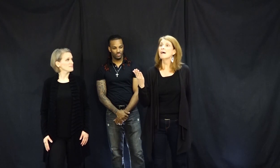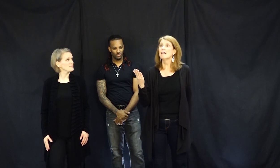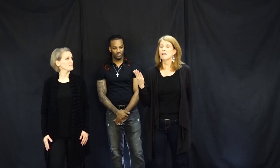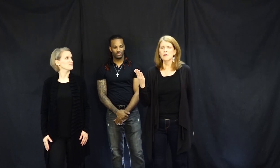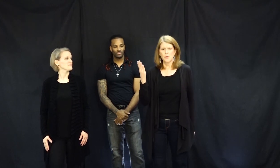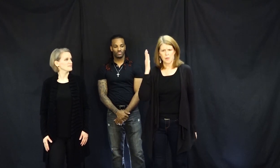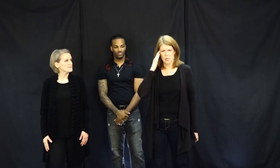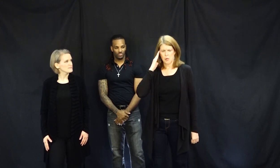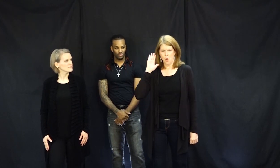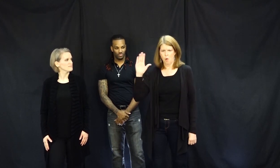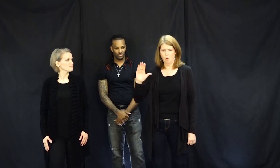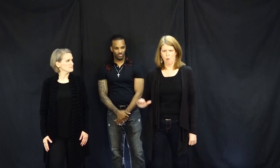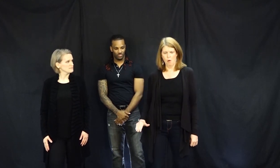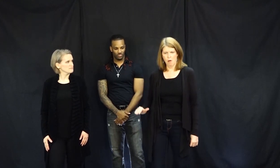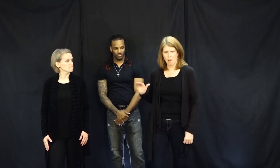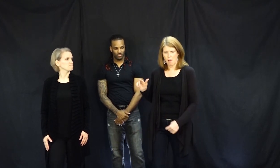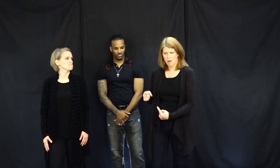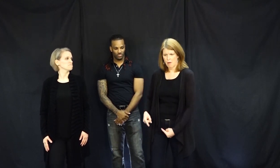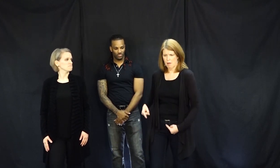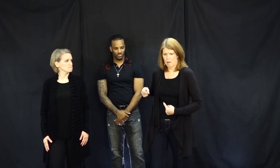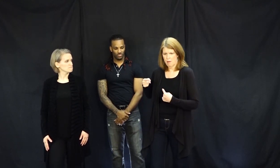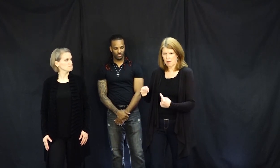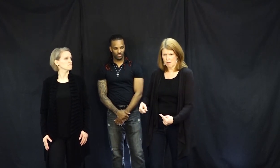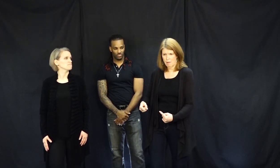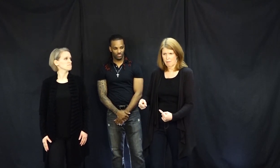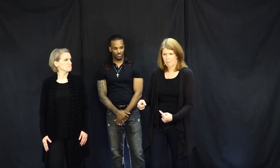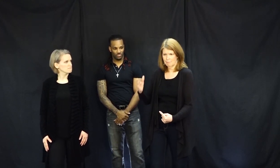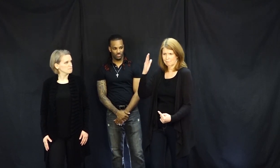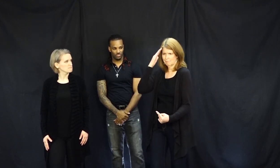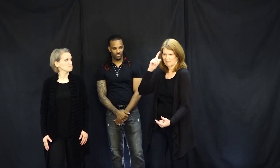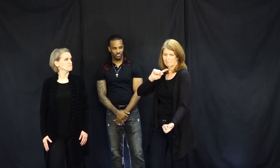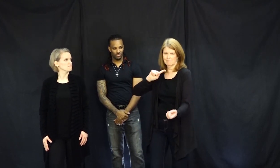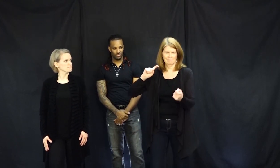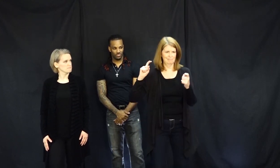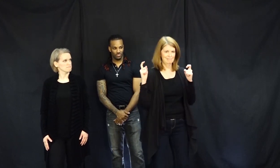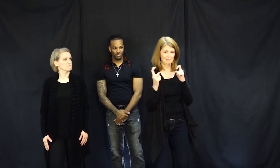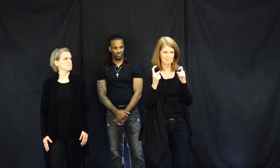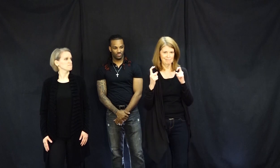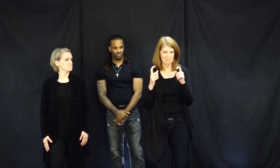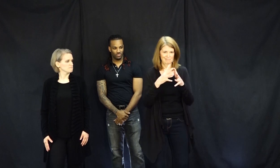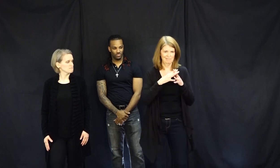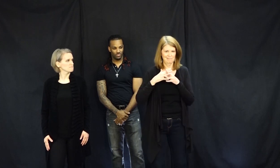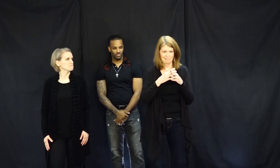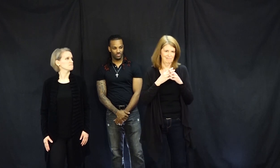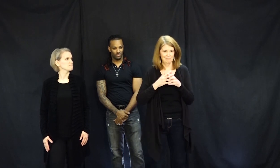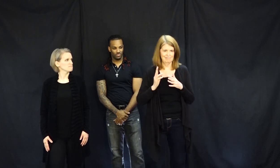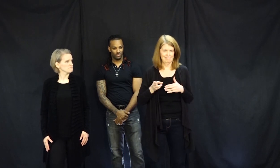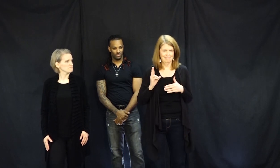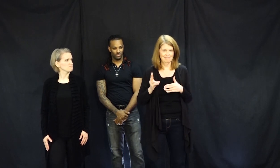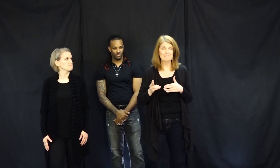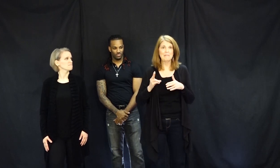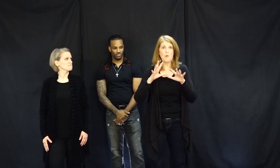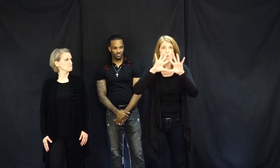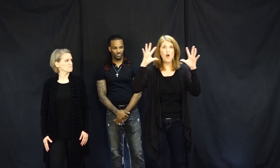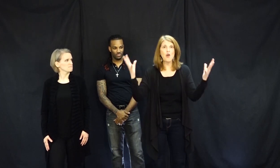they know what you overcame? Will they know you rewrote the game? The